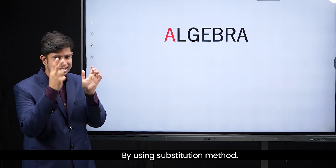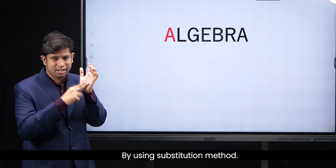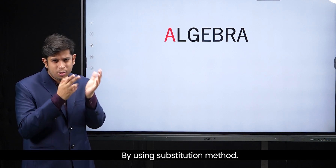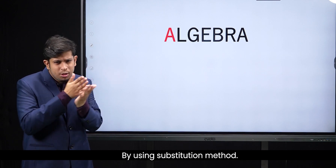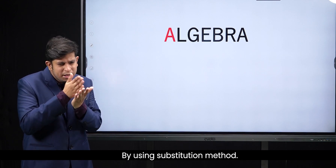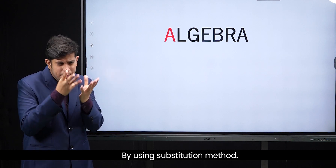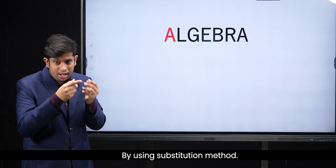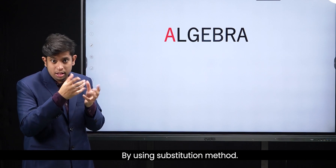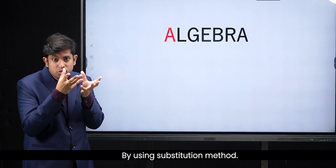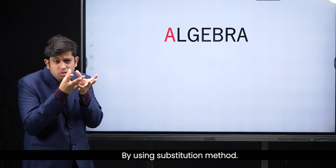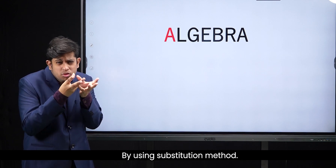using substitution method.